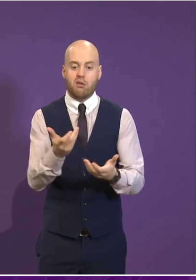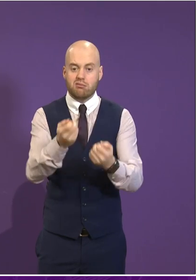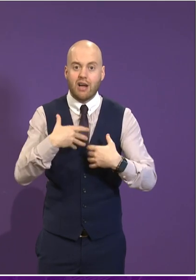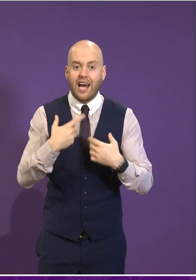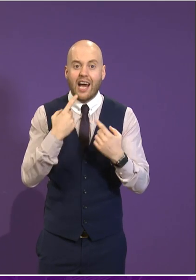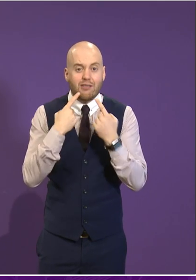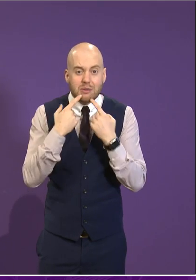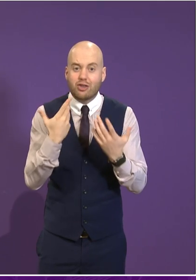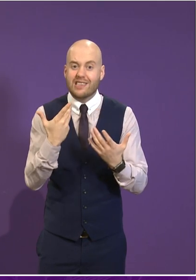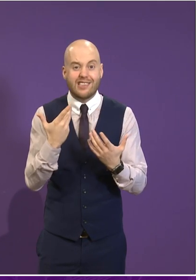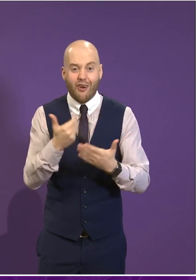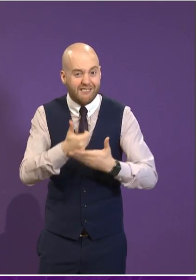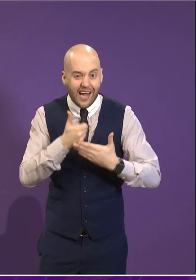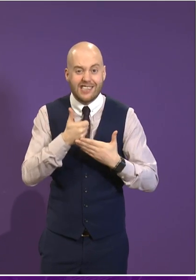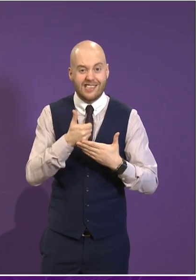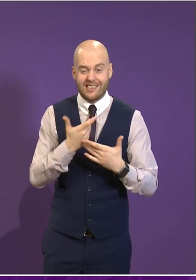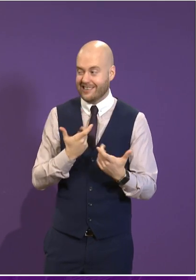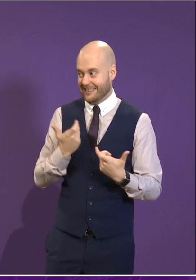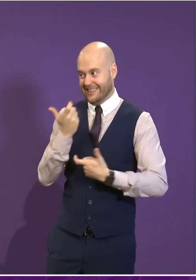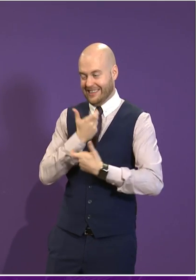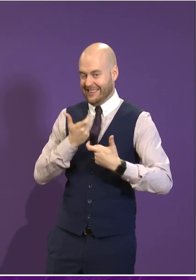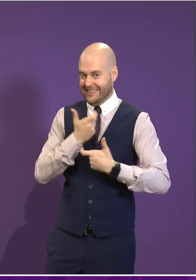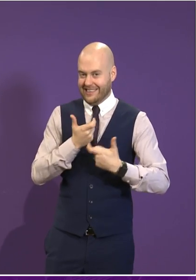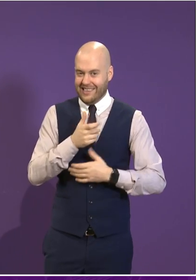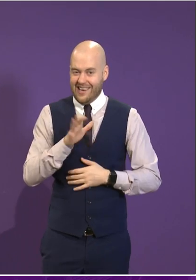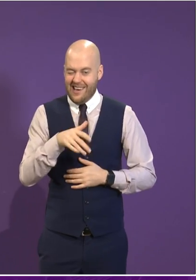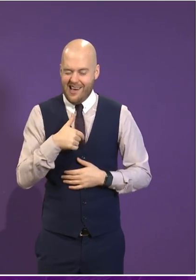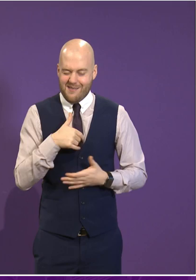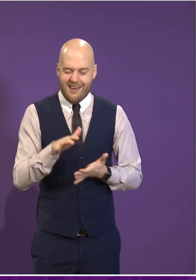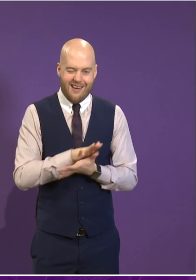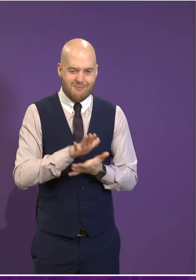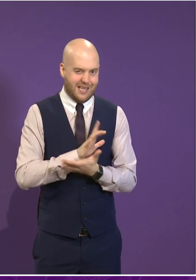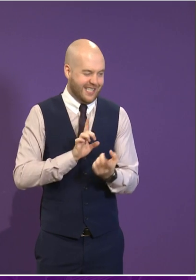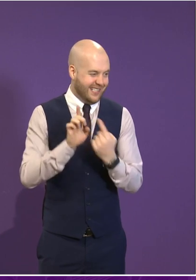work? Always happy to oblige, convener, always. Indeed.